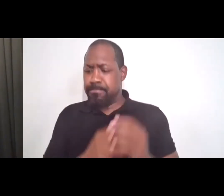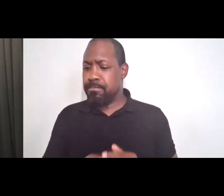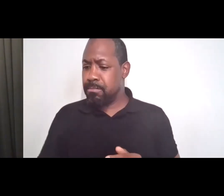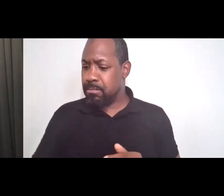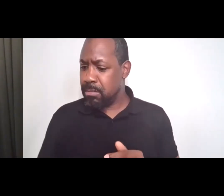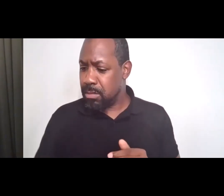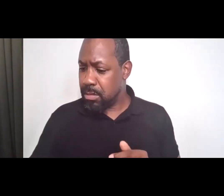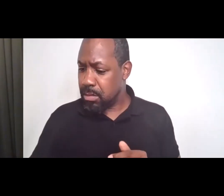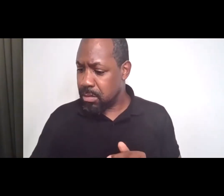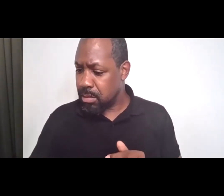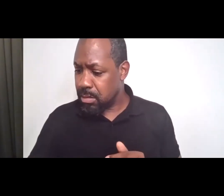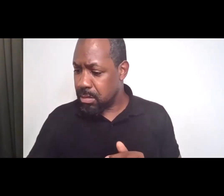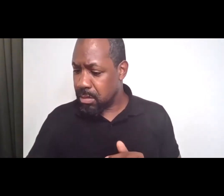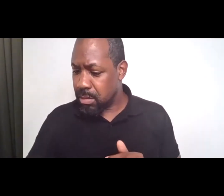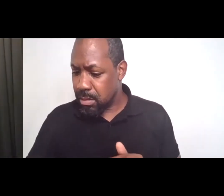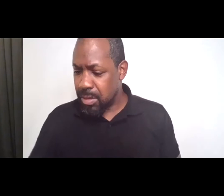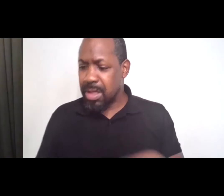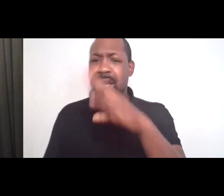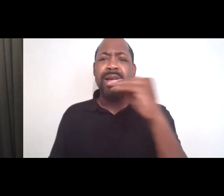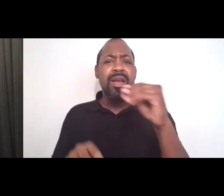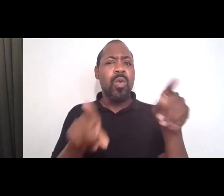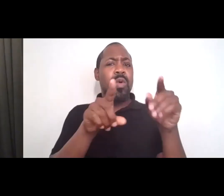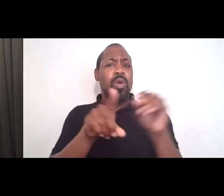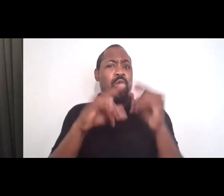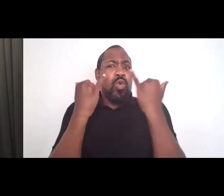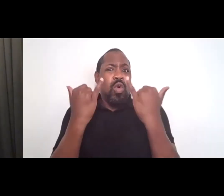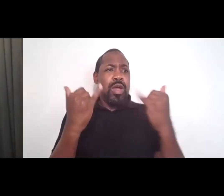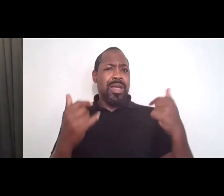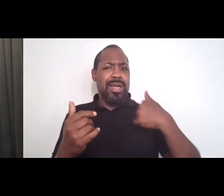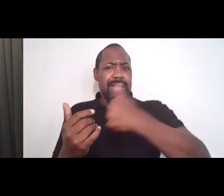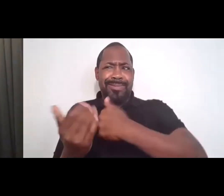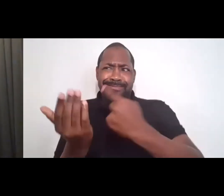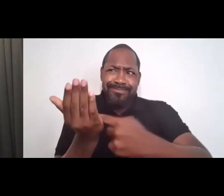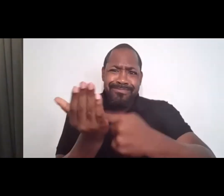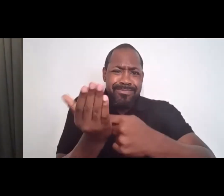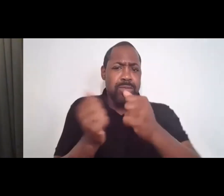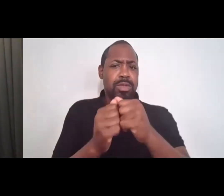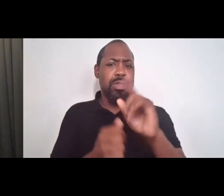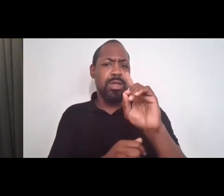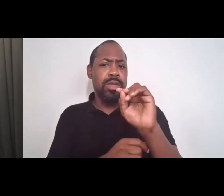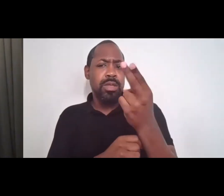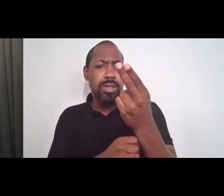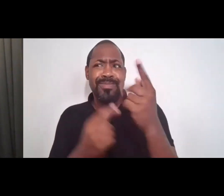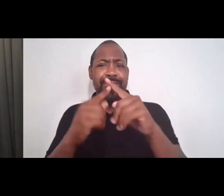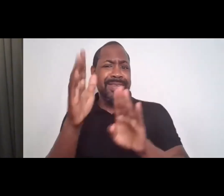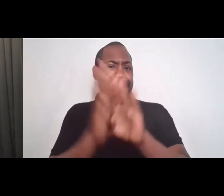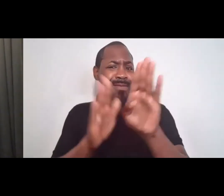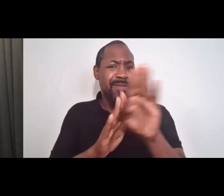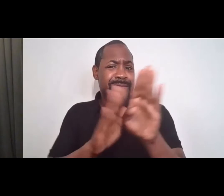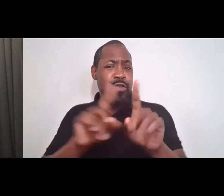TV rather than other places. And from the kind of exit interviews we did with people to find out where they heard it from, they did not access a